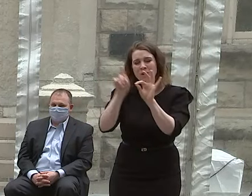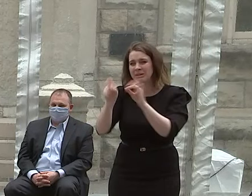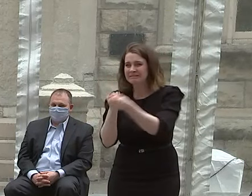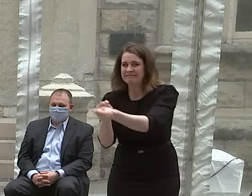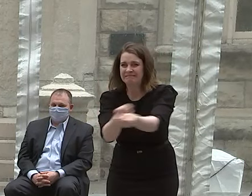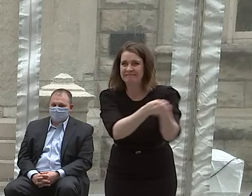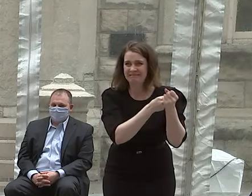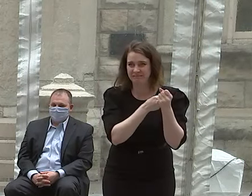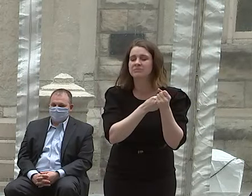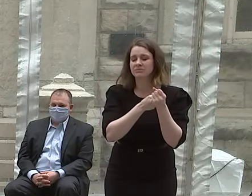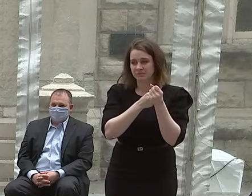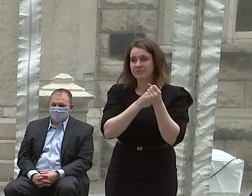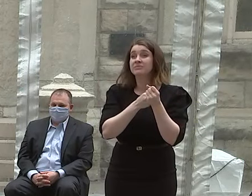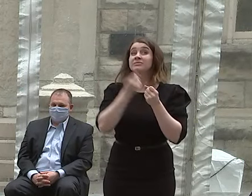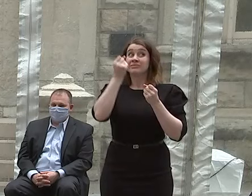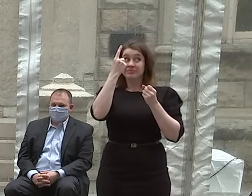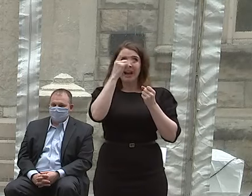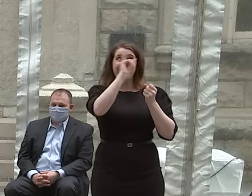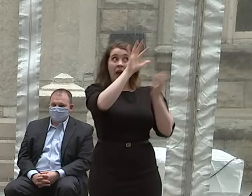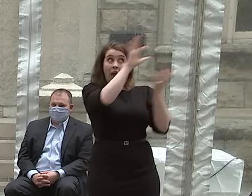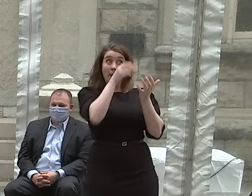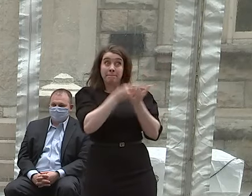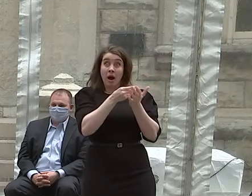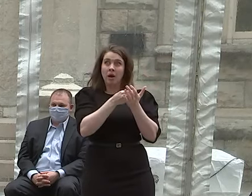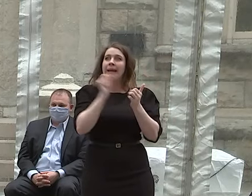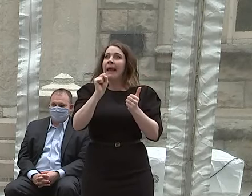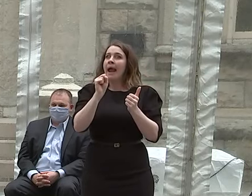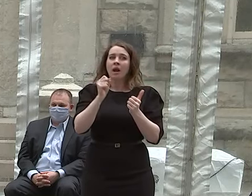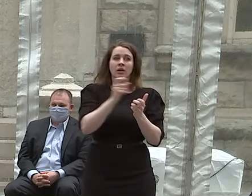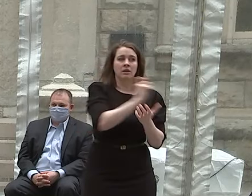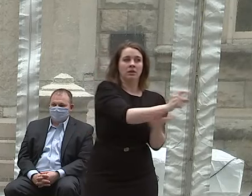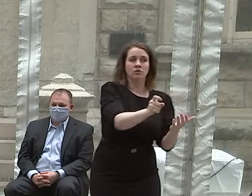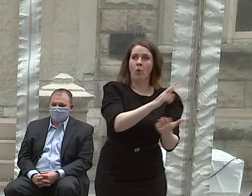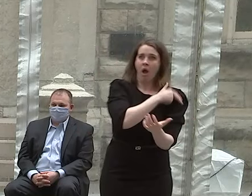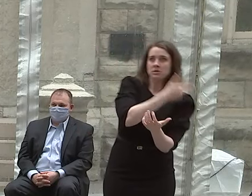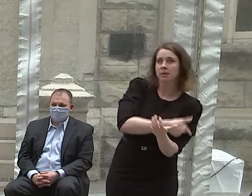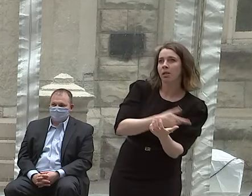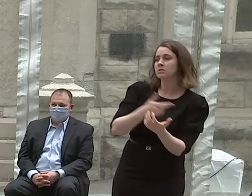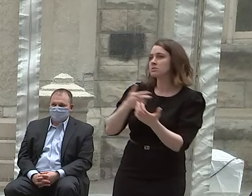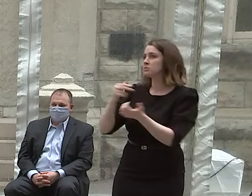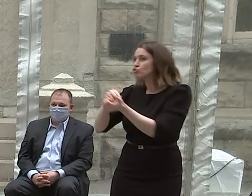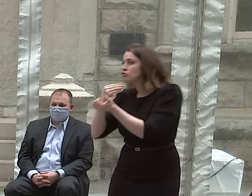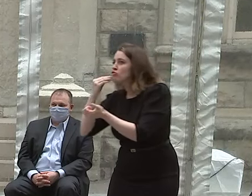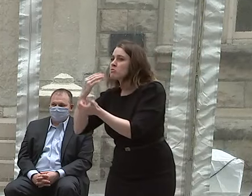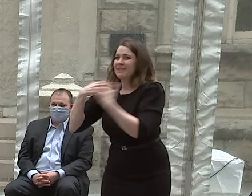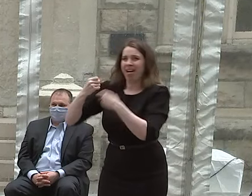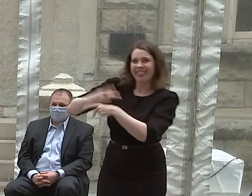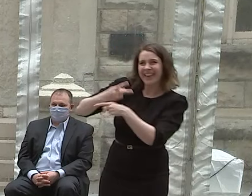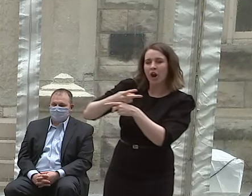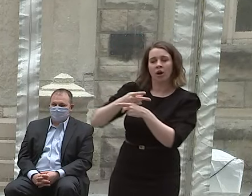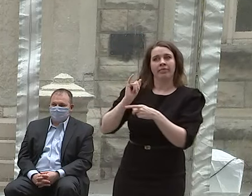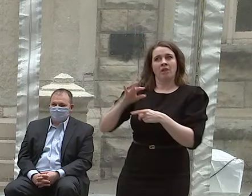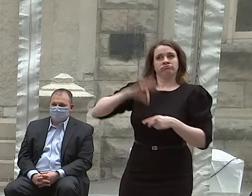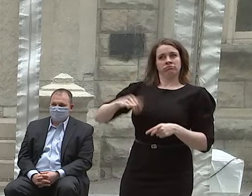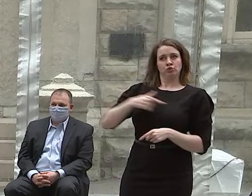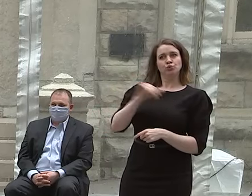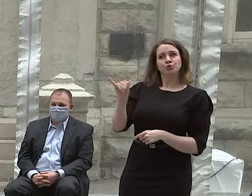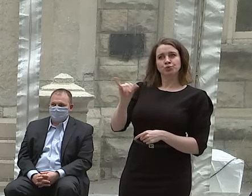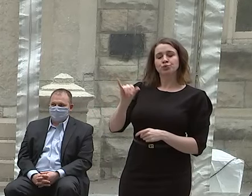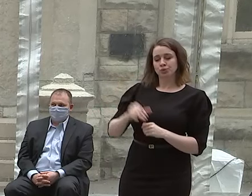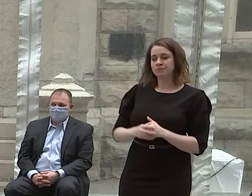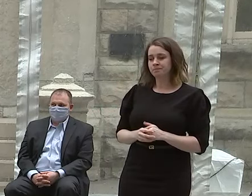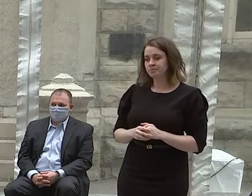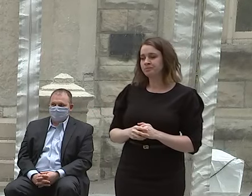additional monies for hospitals and healthcare. That's all good. Now, all of us know that even though there's